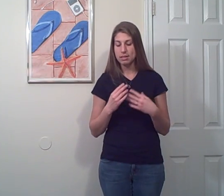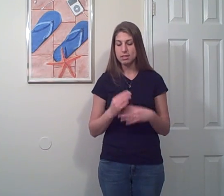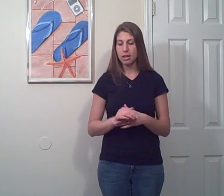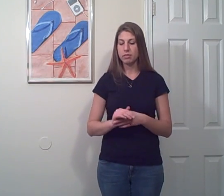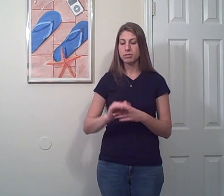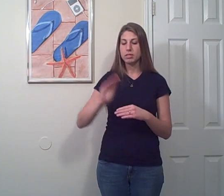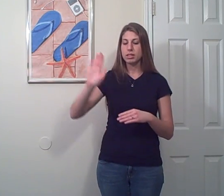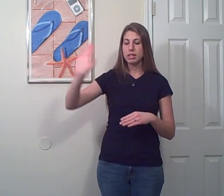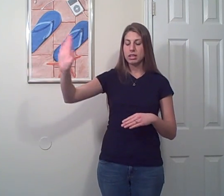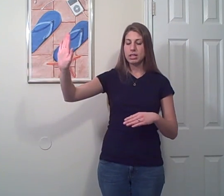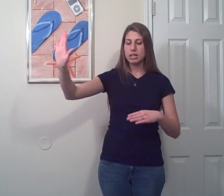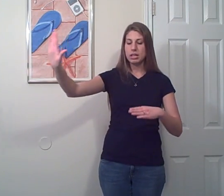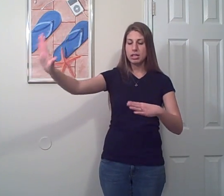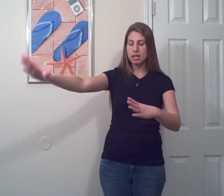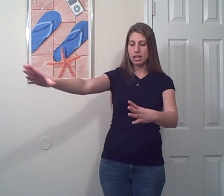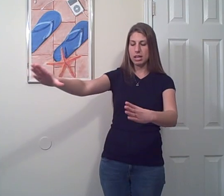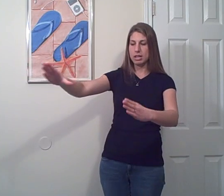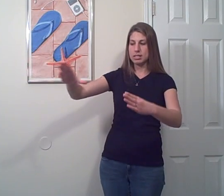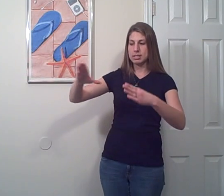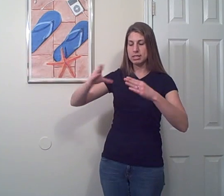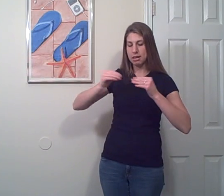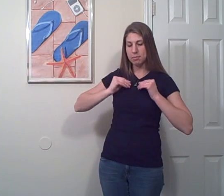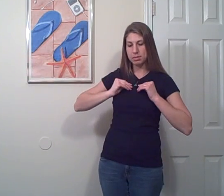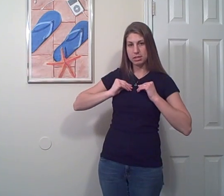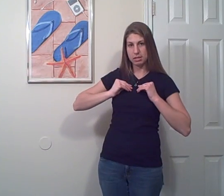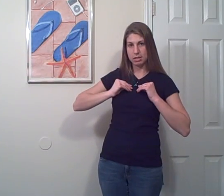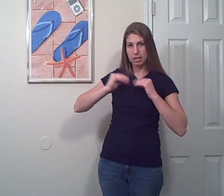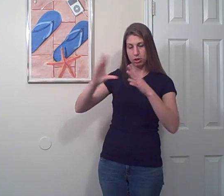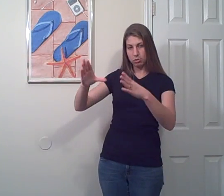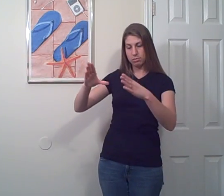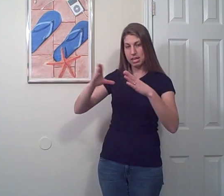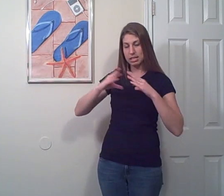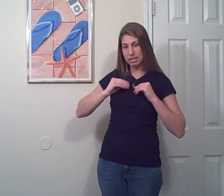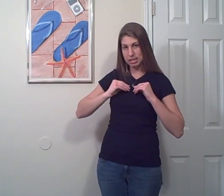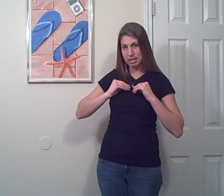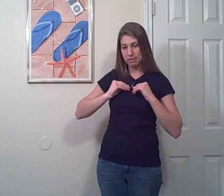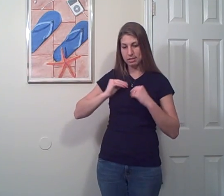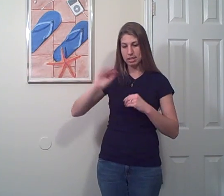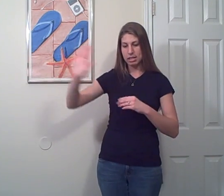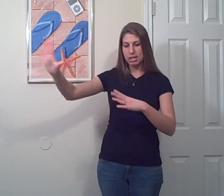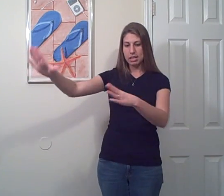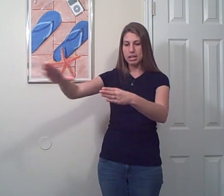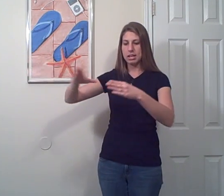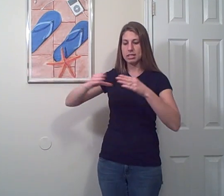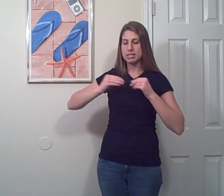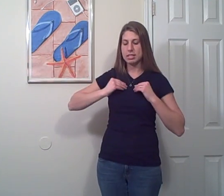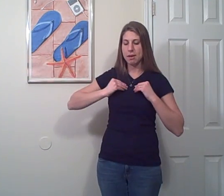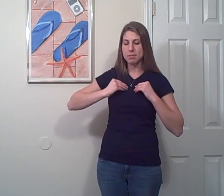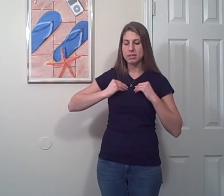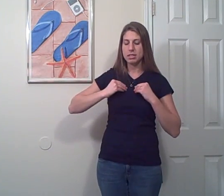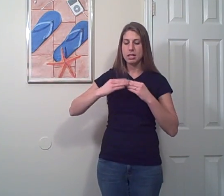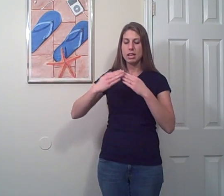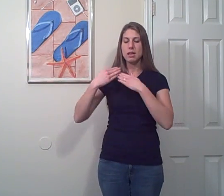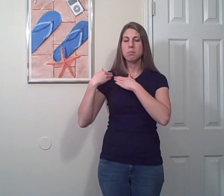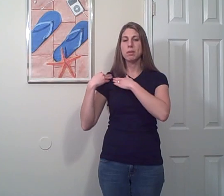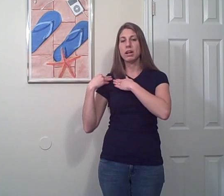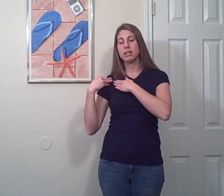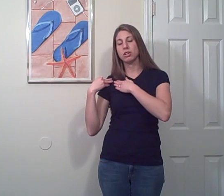So he accept, like you're taking a gift. He accept and bear, like you